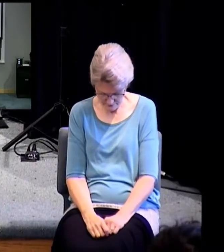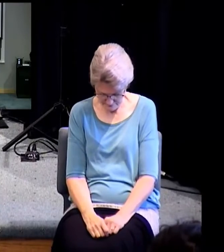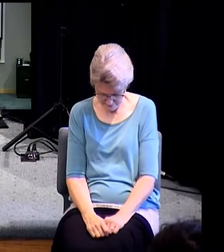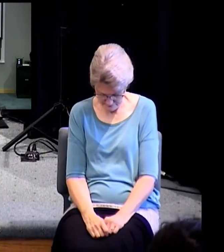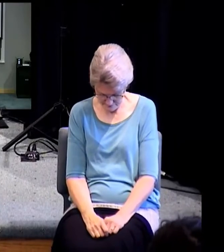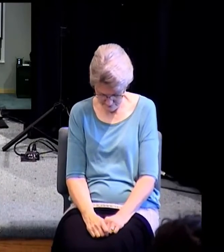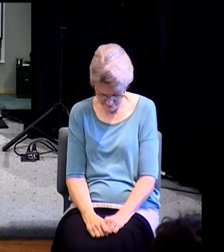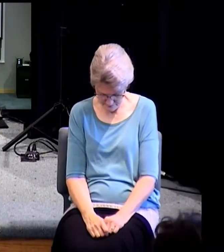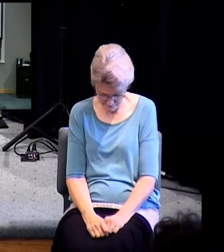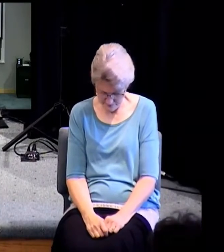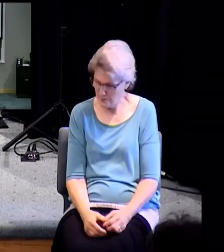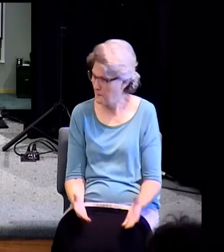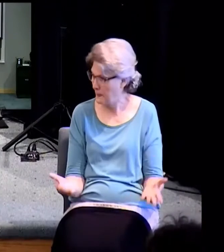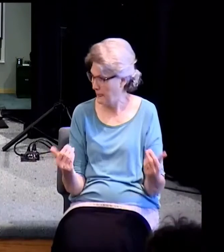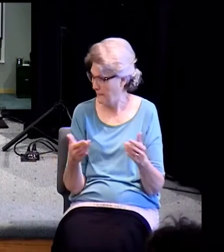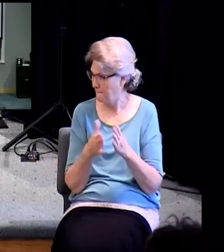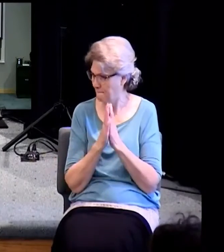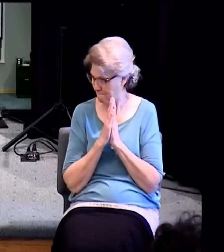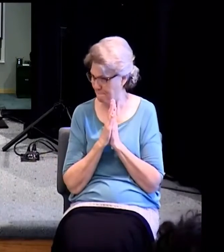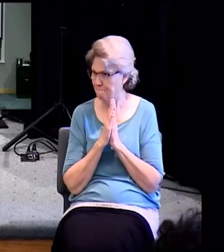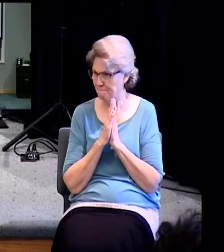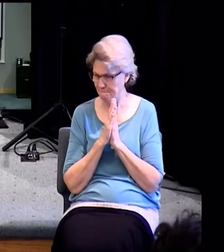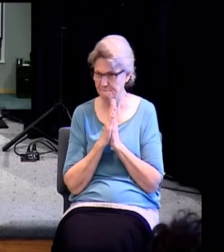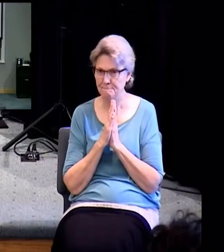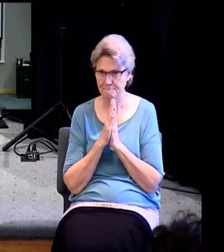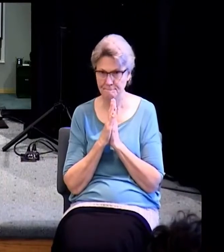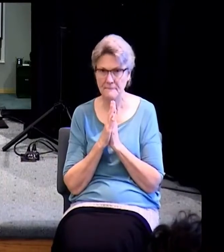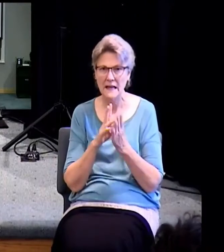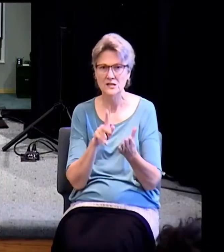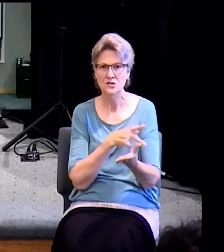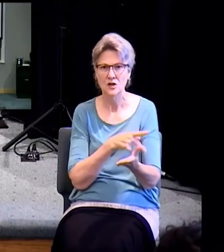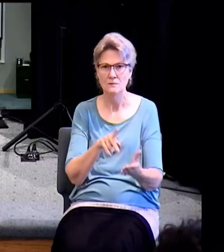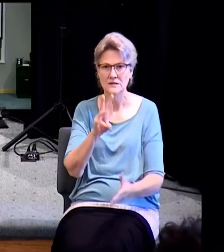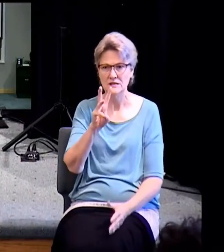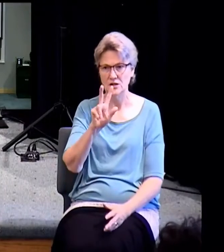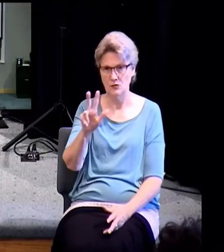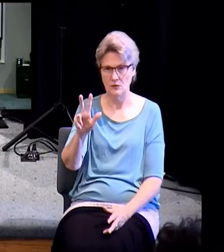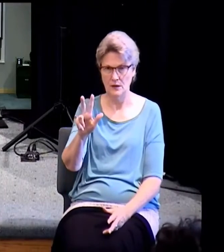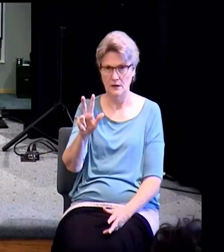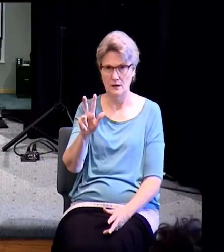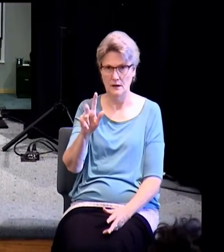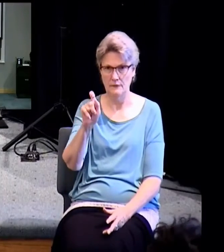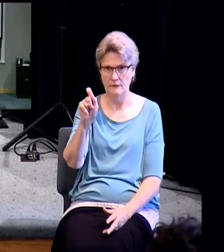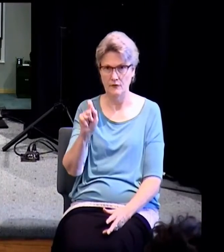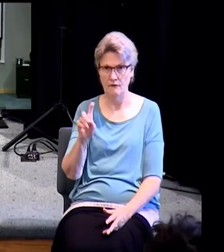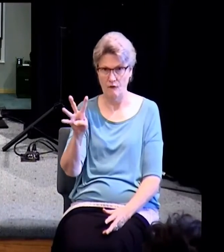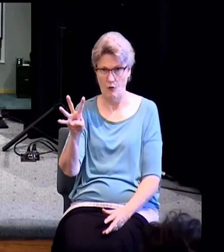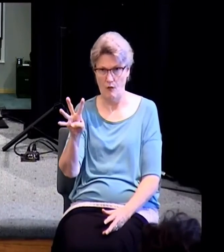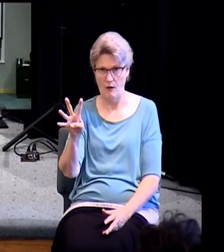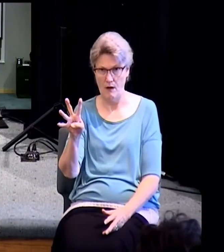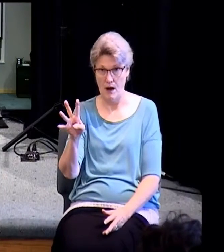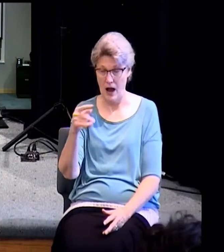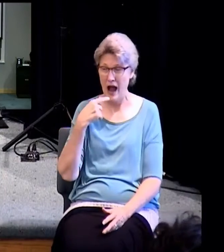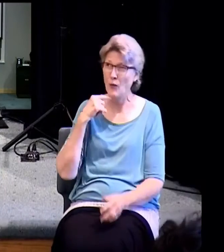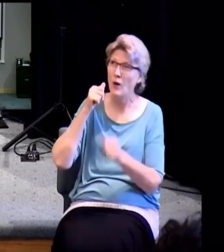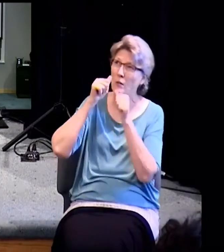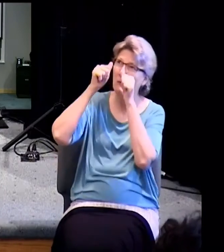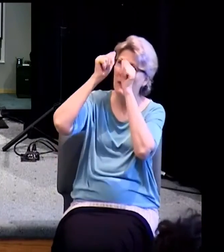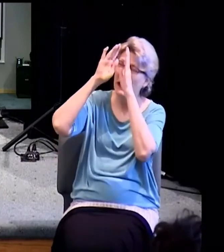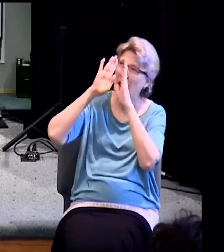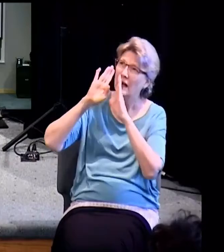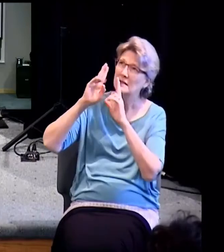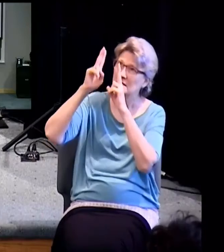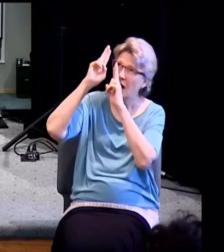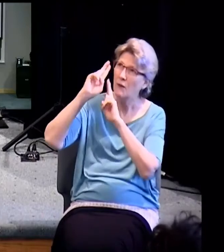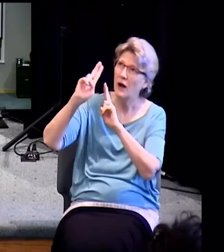are open. In Psalm 63, so I will bless you as long as I live.